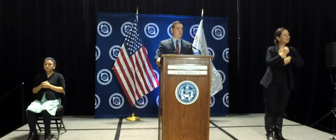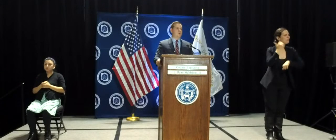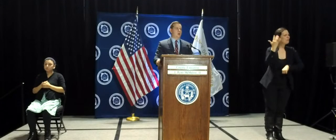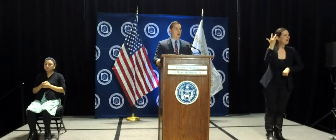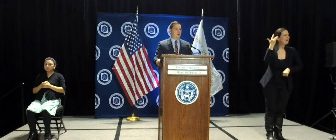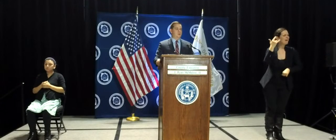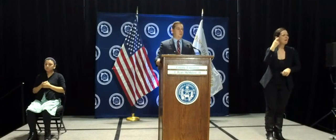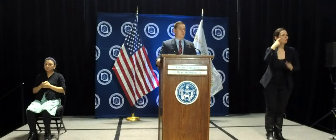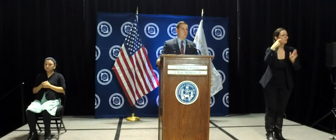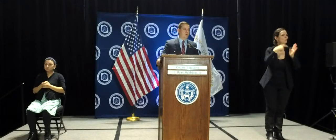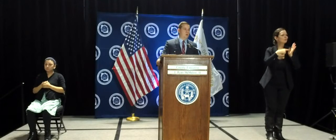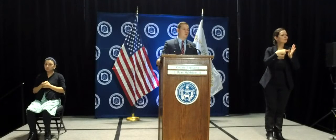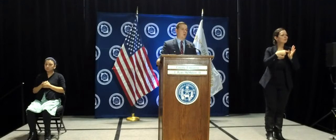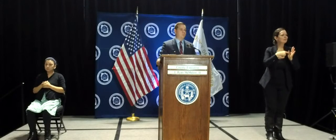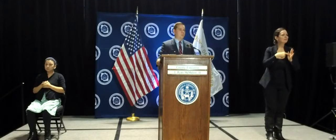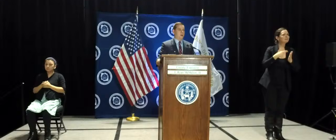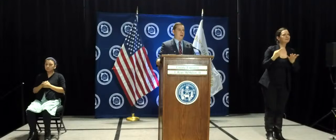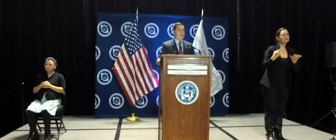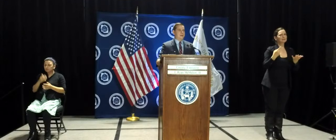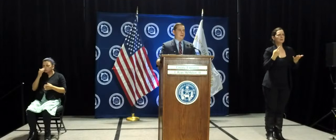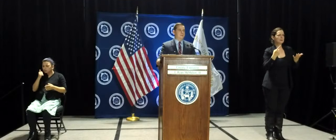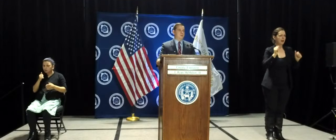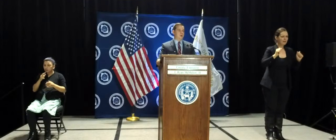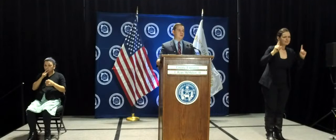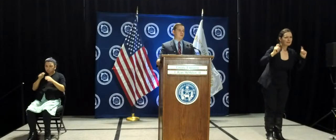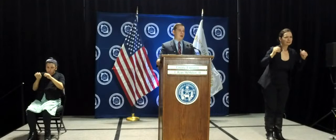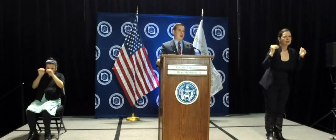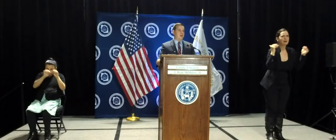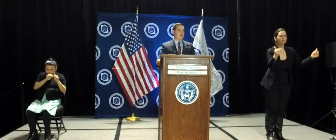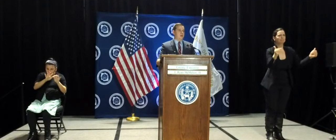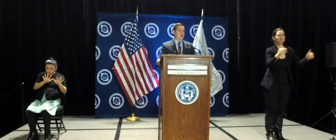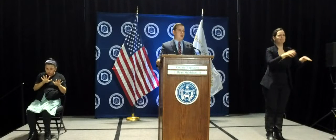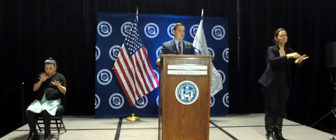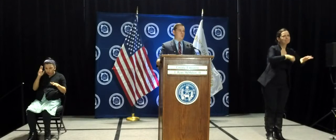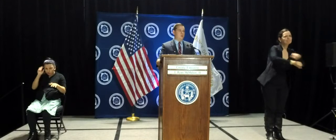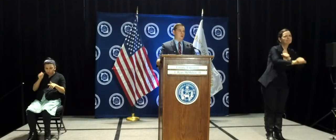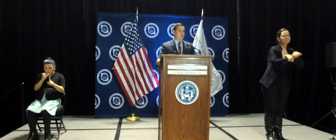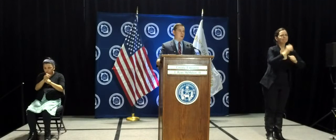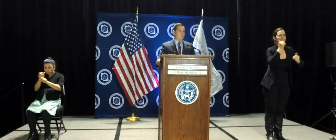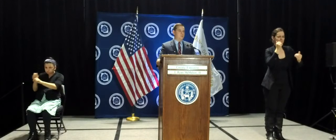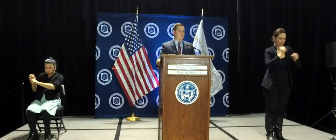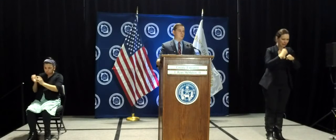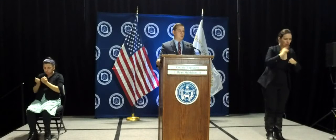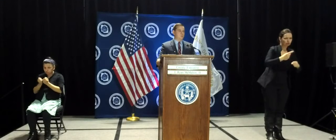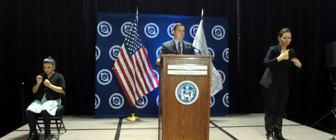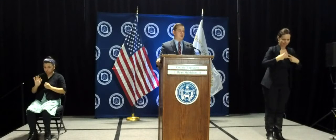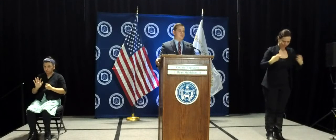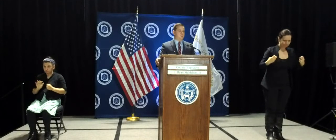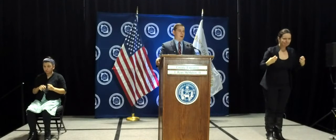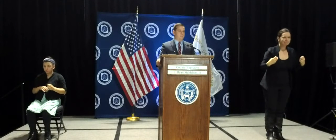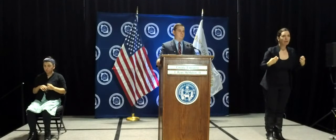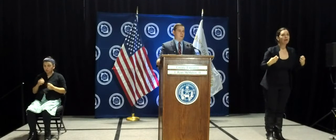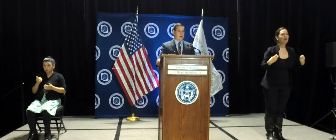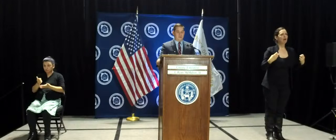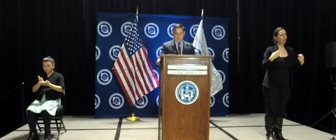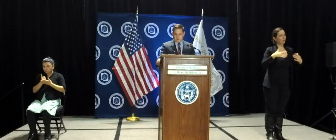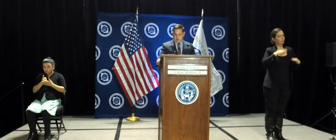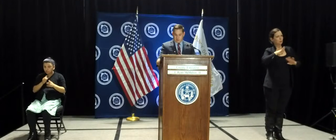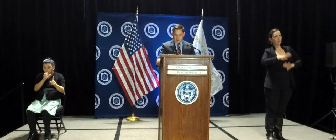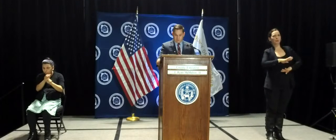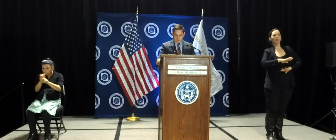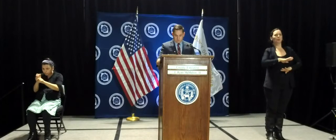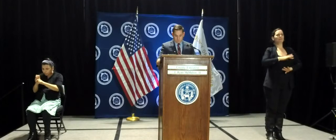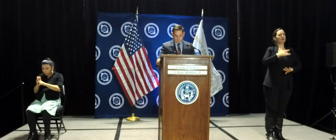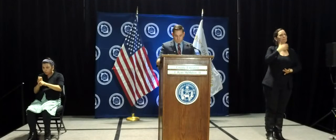know where to look for them. And because of that, we are able to prevent spread and I think